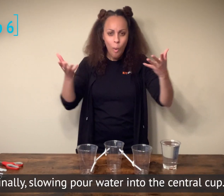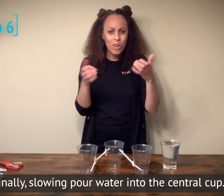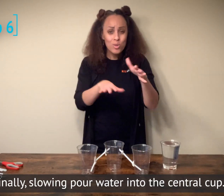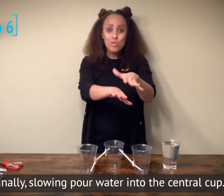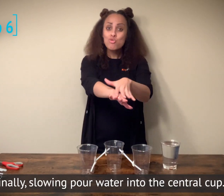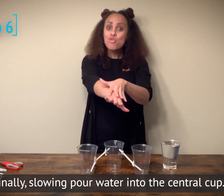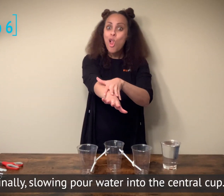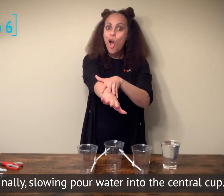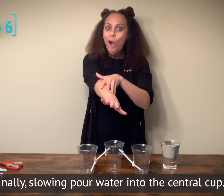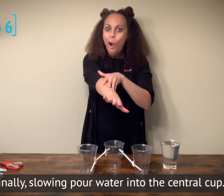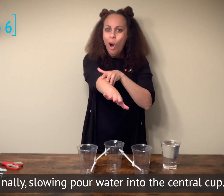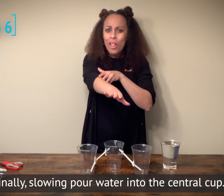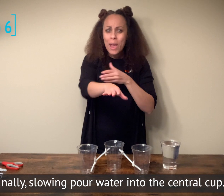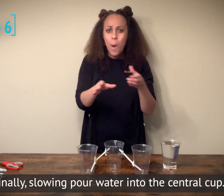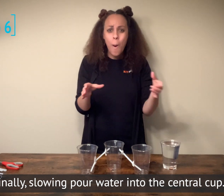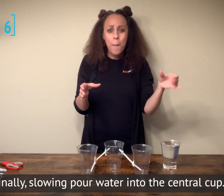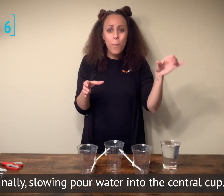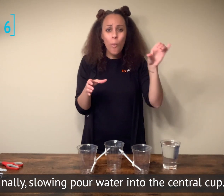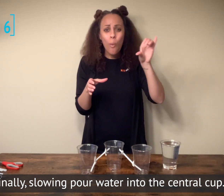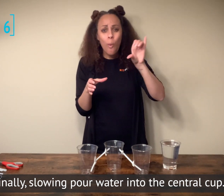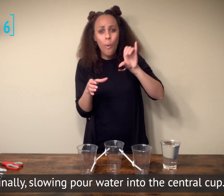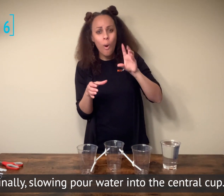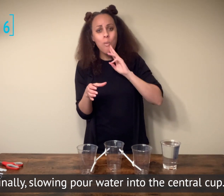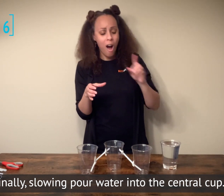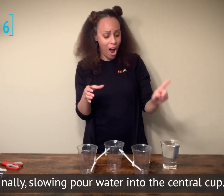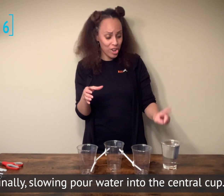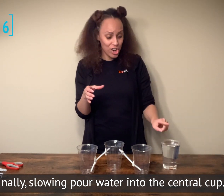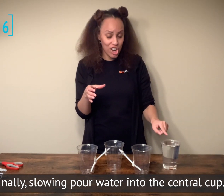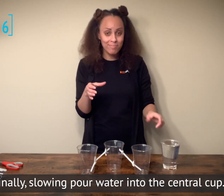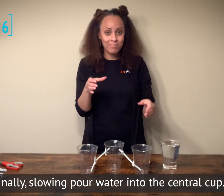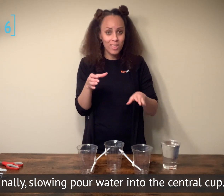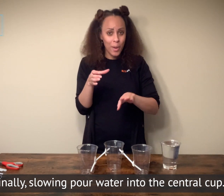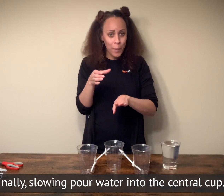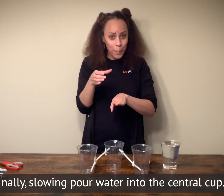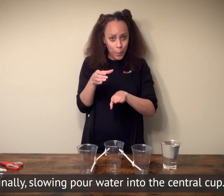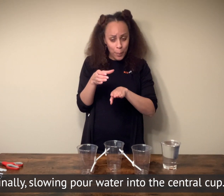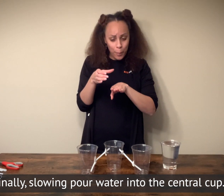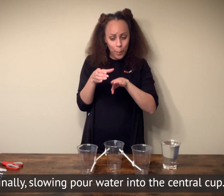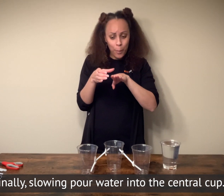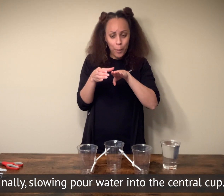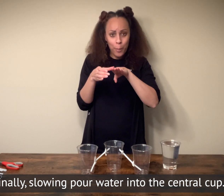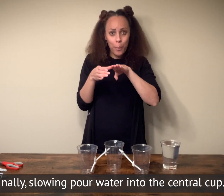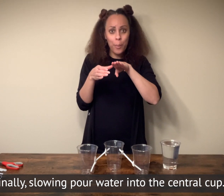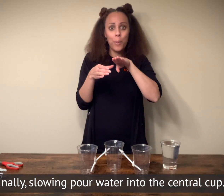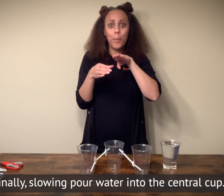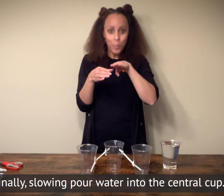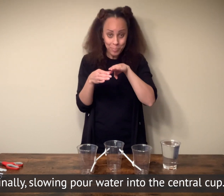Finally, slowly pour water into the central cup.